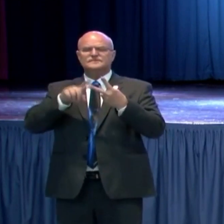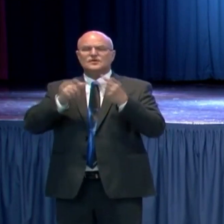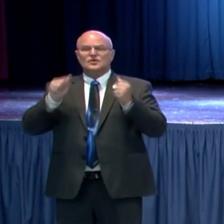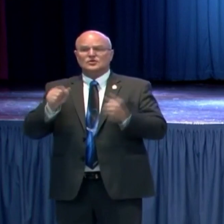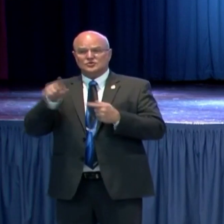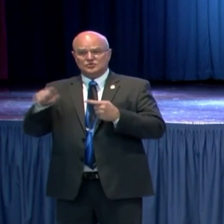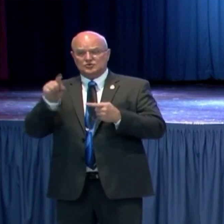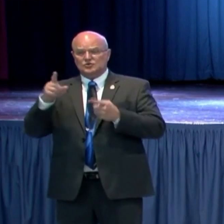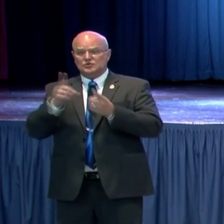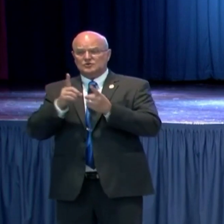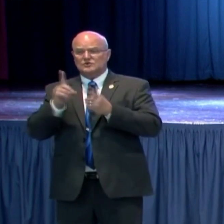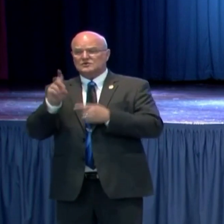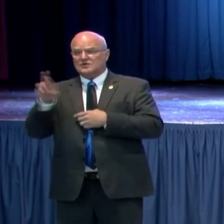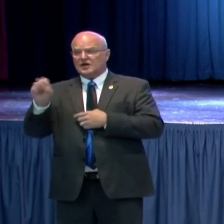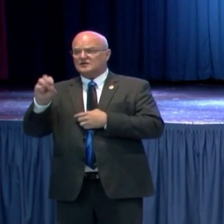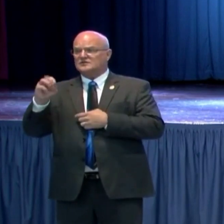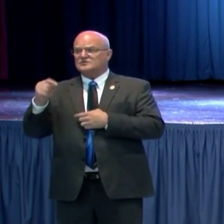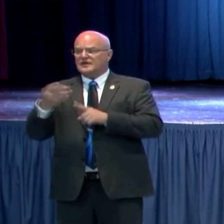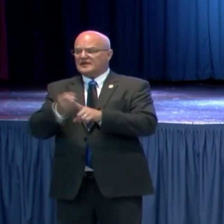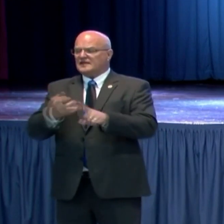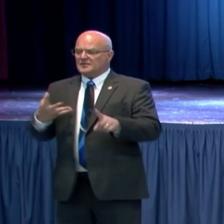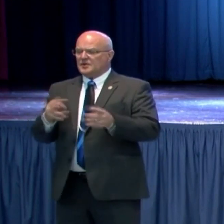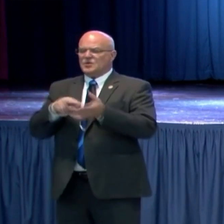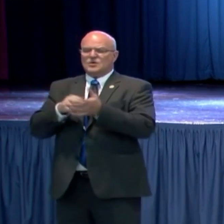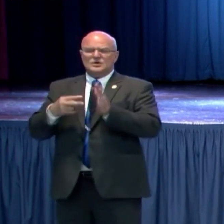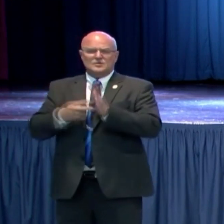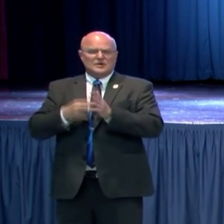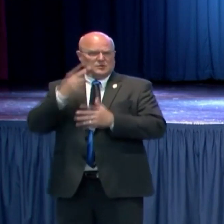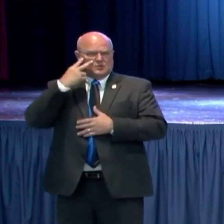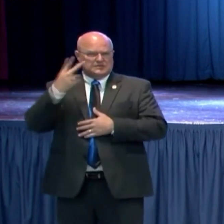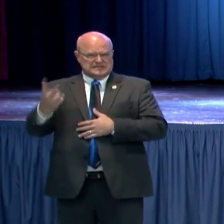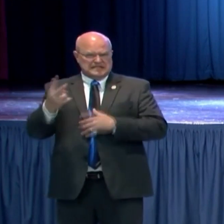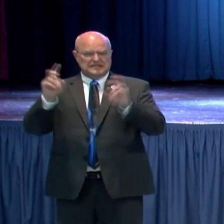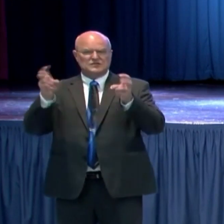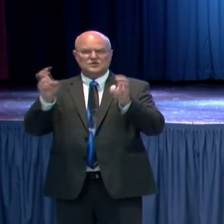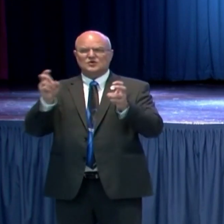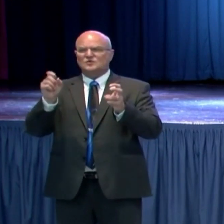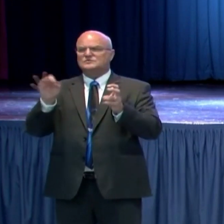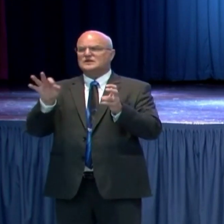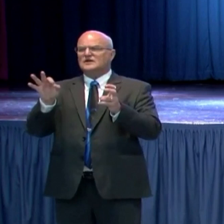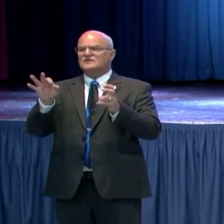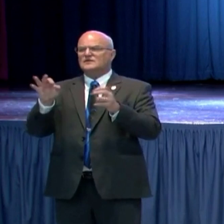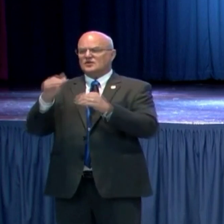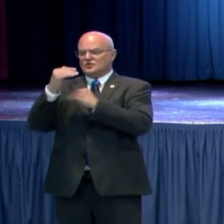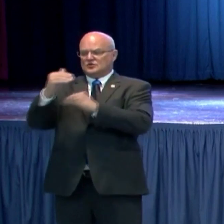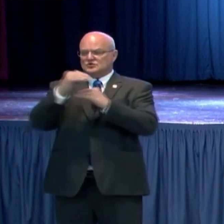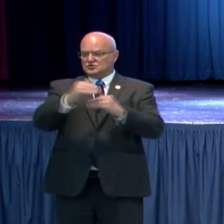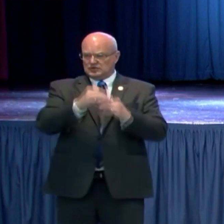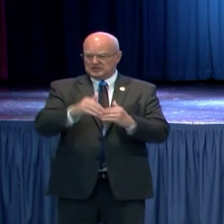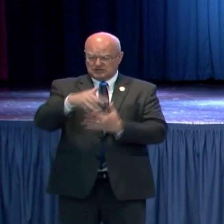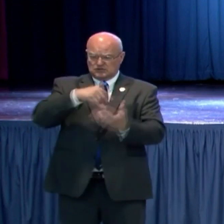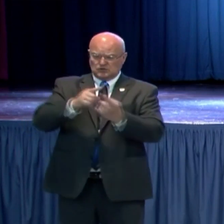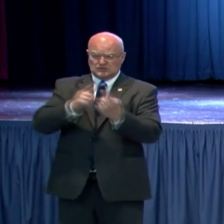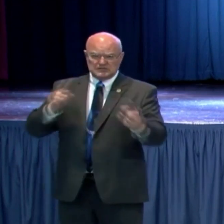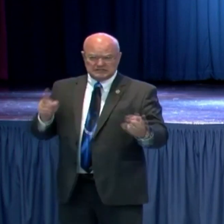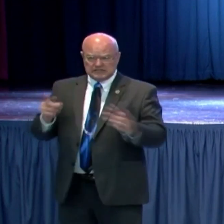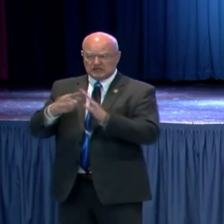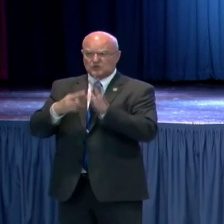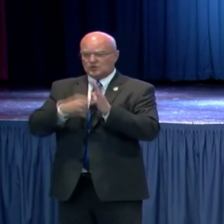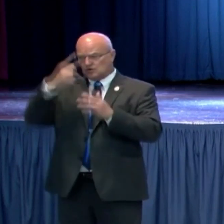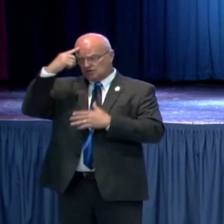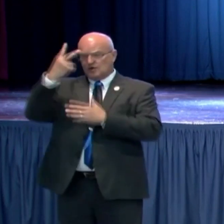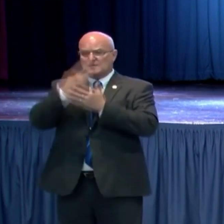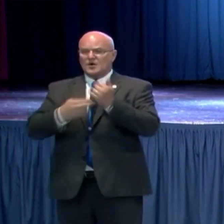Dr. Smith elaborate more on what exactly are we going to see in terms of the restrictions, social distancing rules for